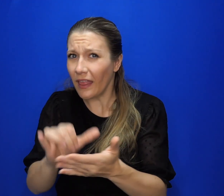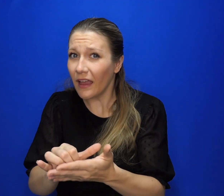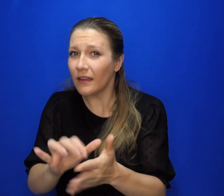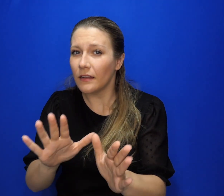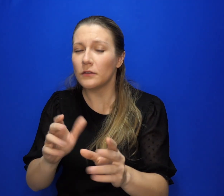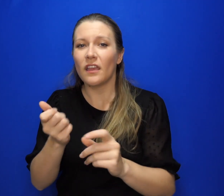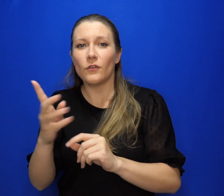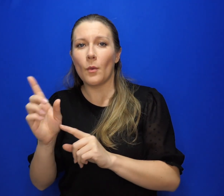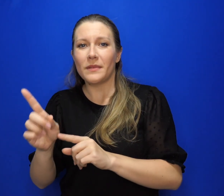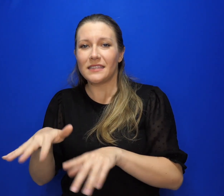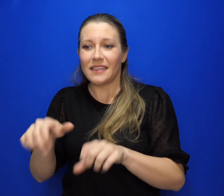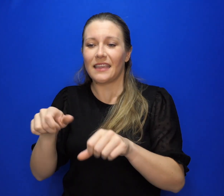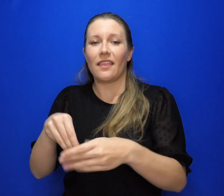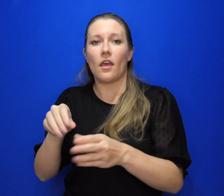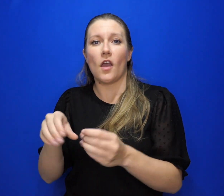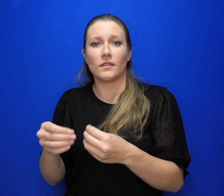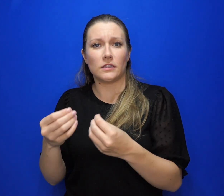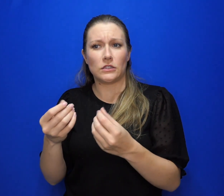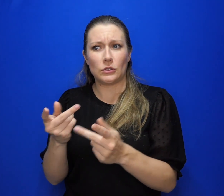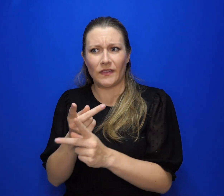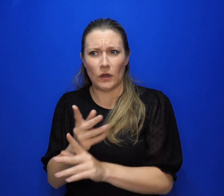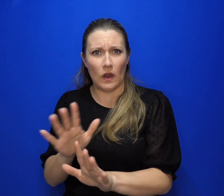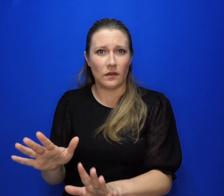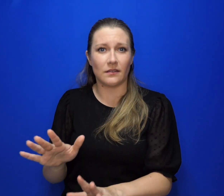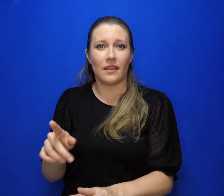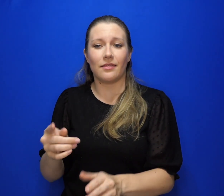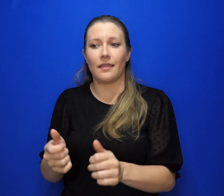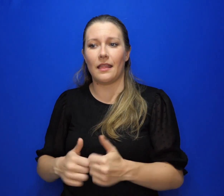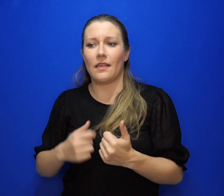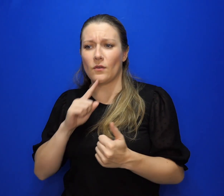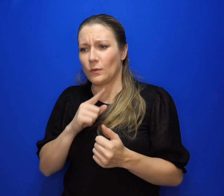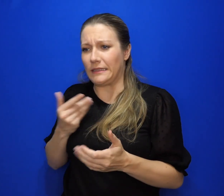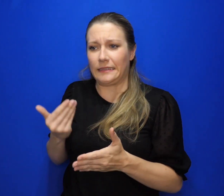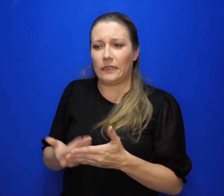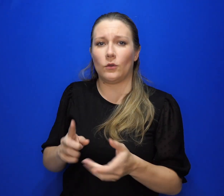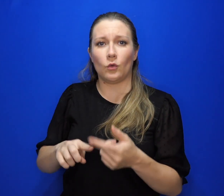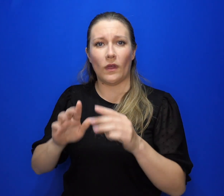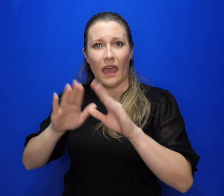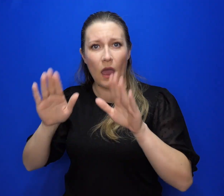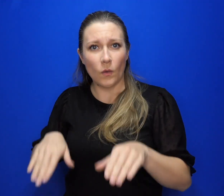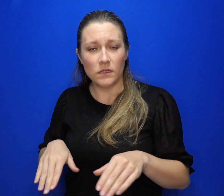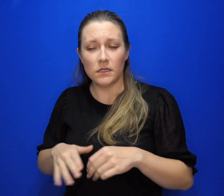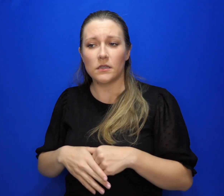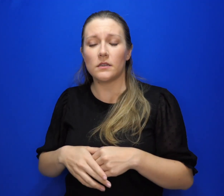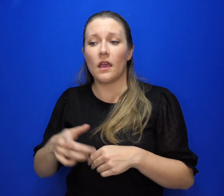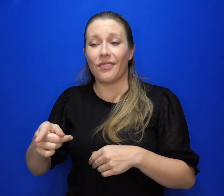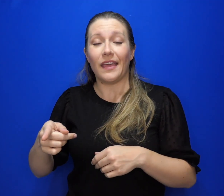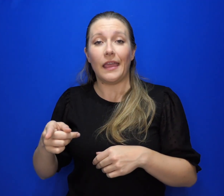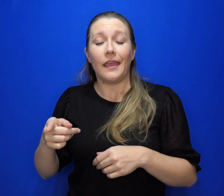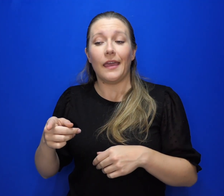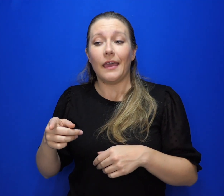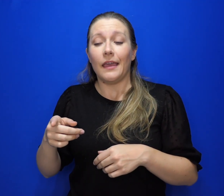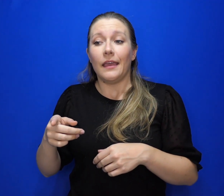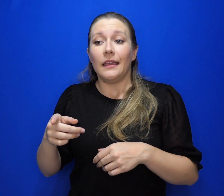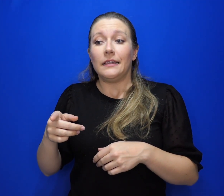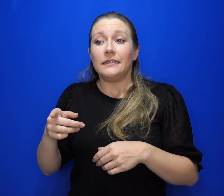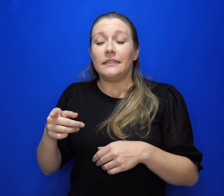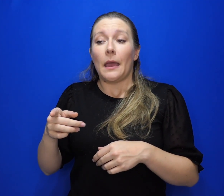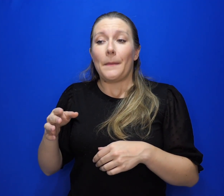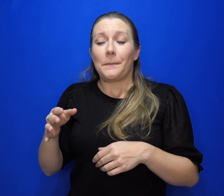there's a couple of minutes spent in the office doing that. They live very close to the house where they live. And so